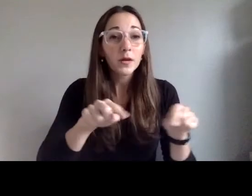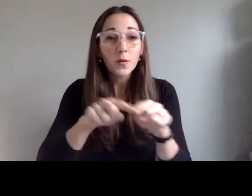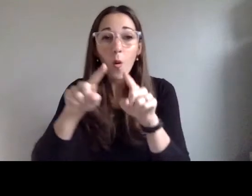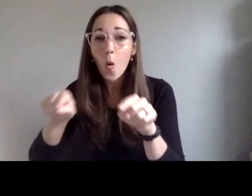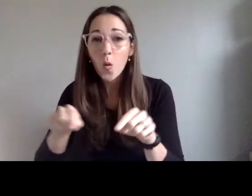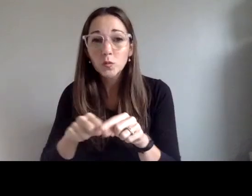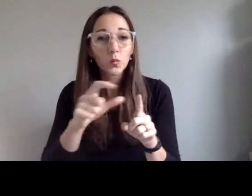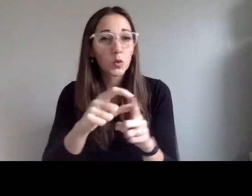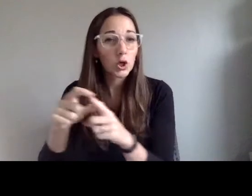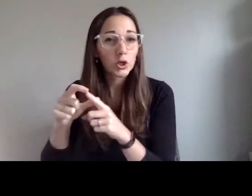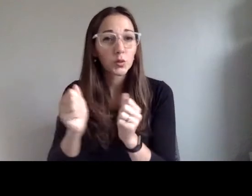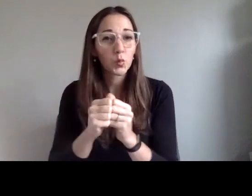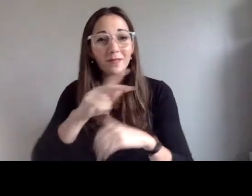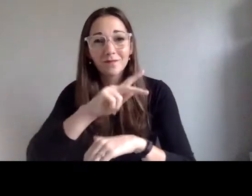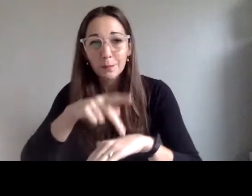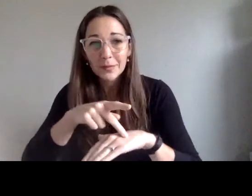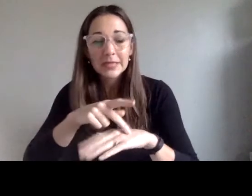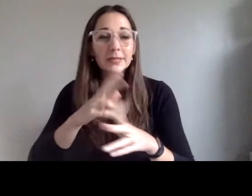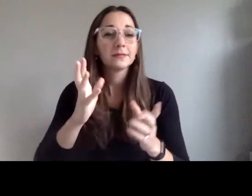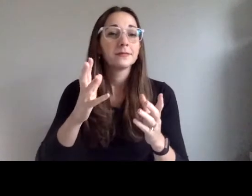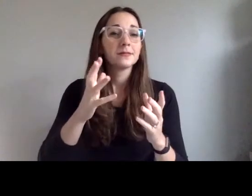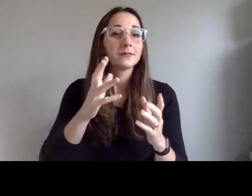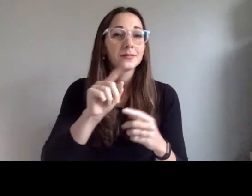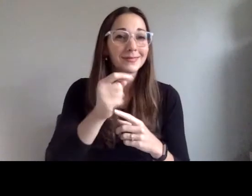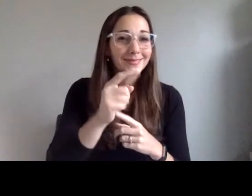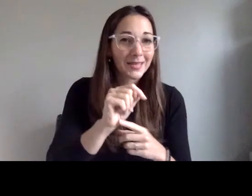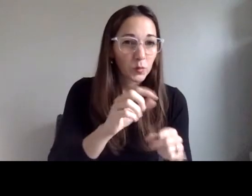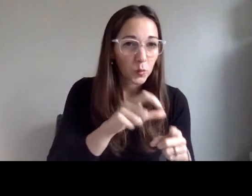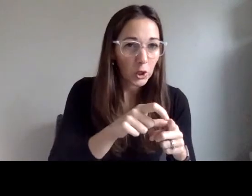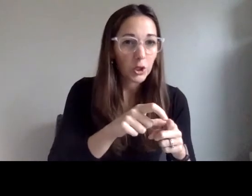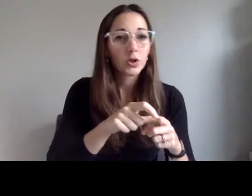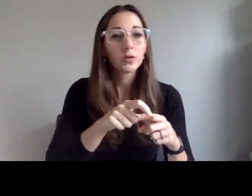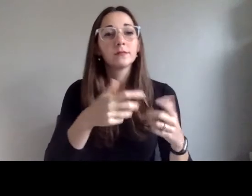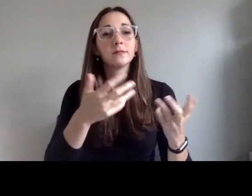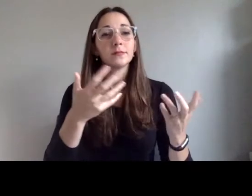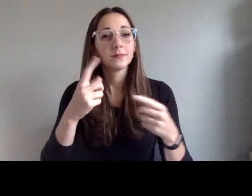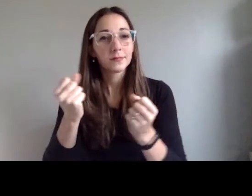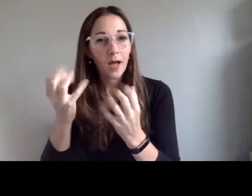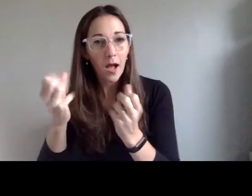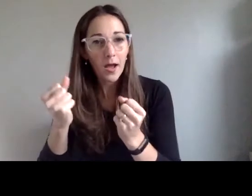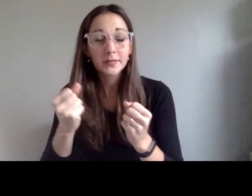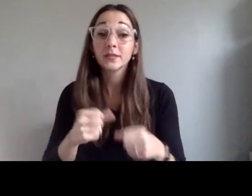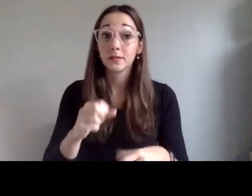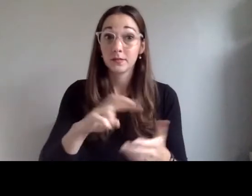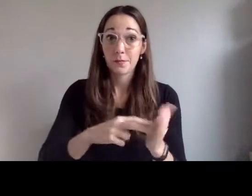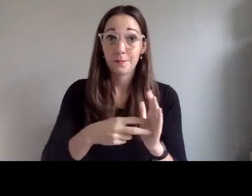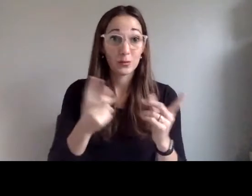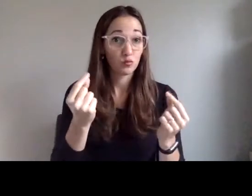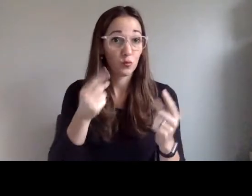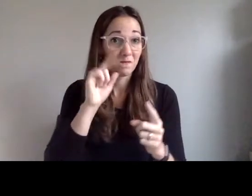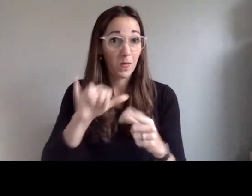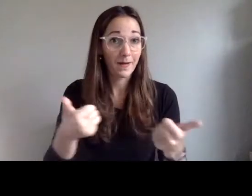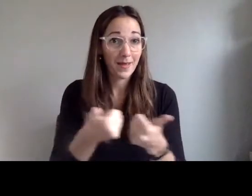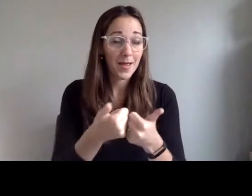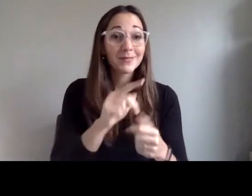windows with the textural word displayed, and you have to match the text to the sign by clicking on them both, and then you'll